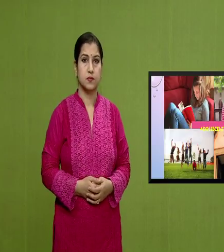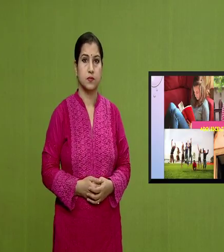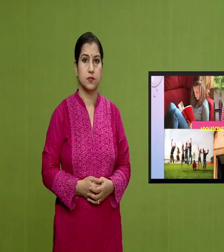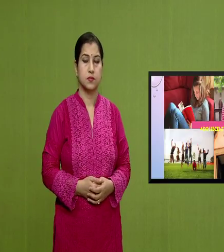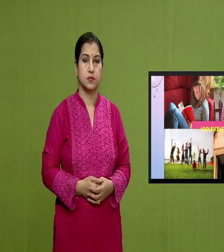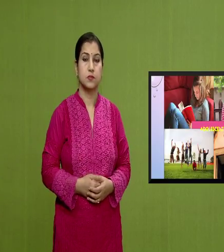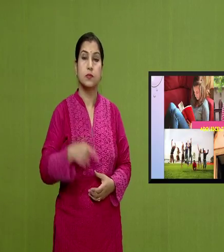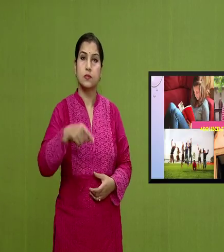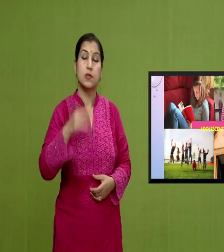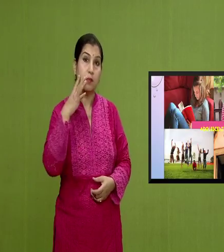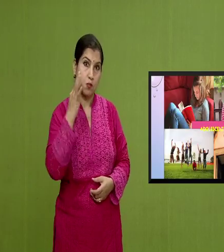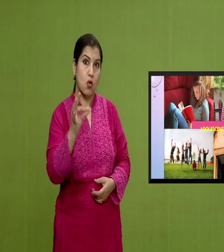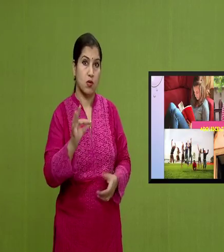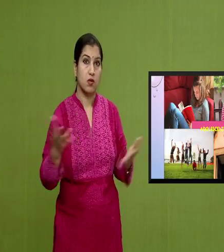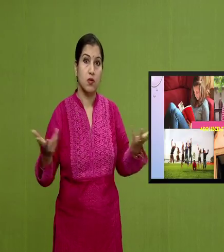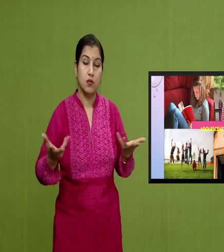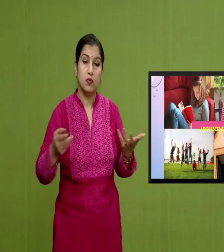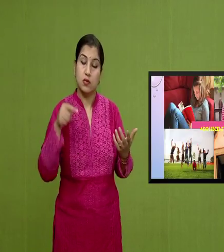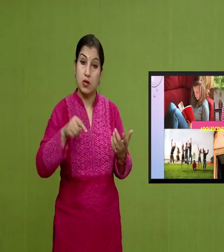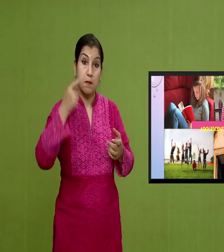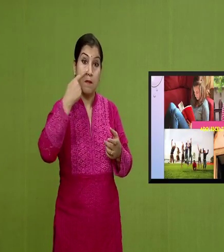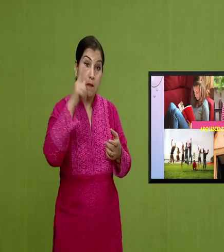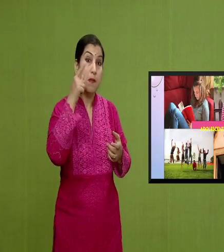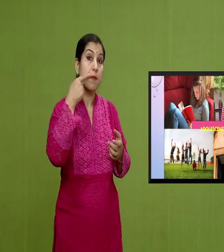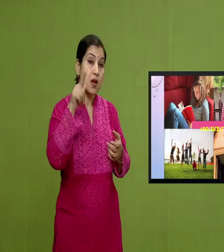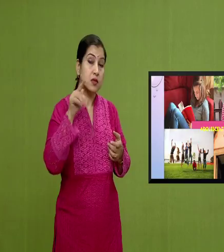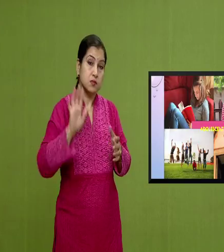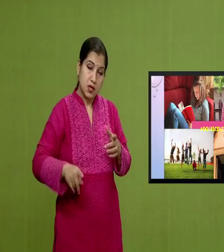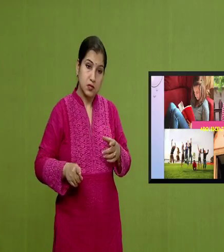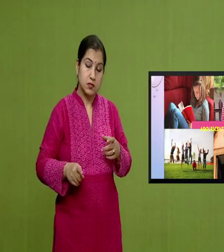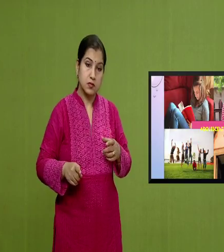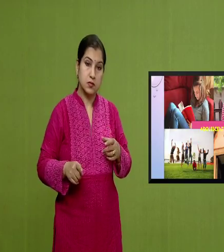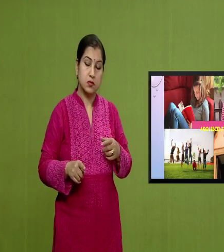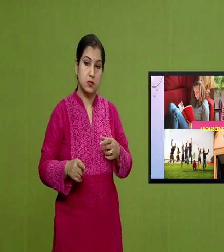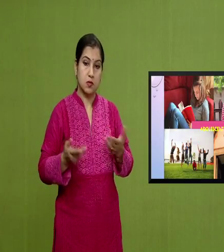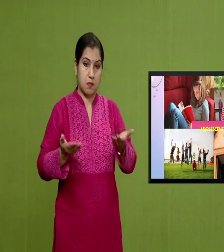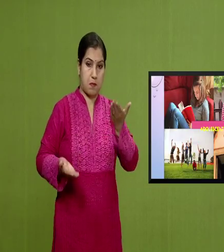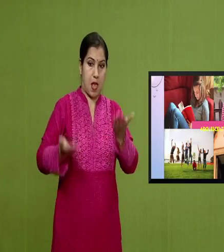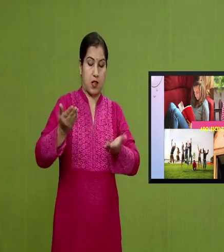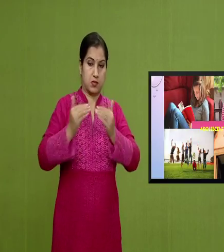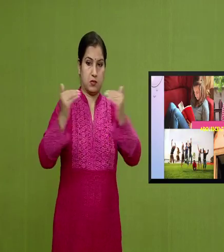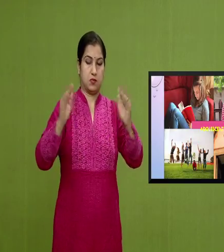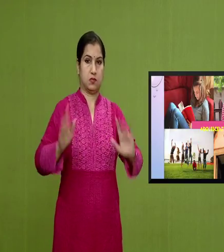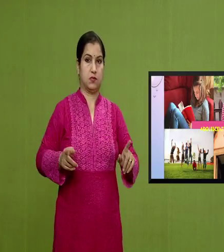It is important that parents have a balanced approach while